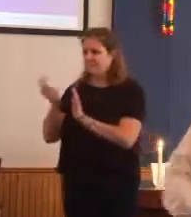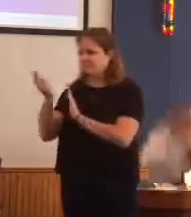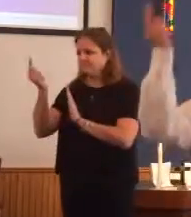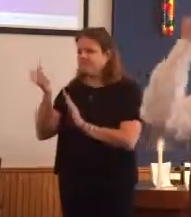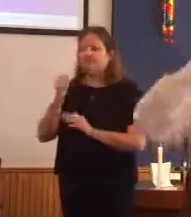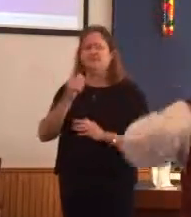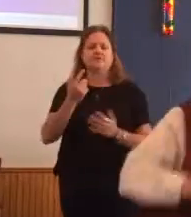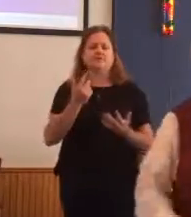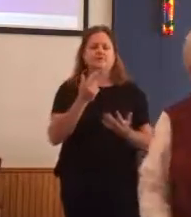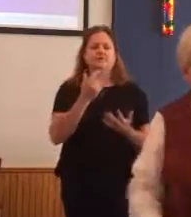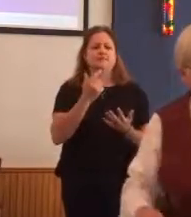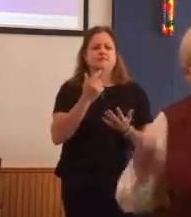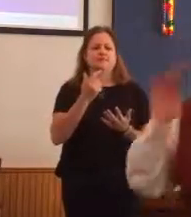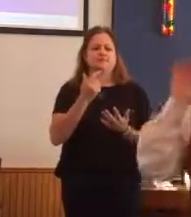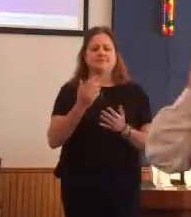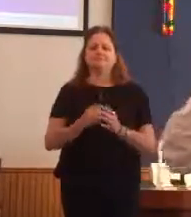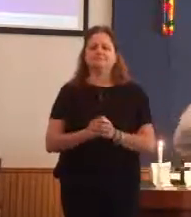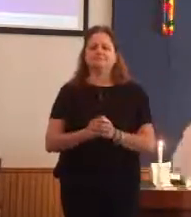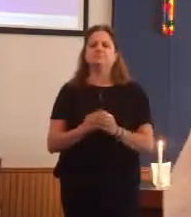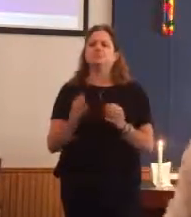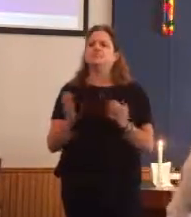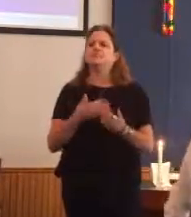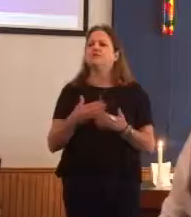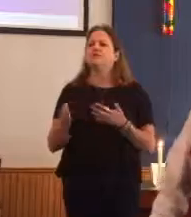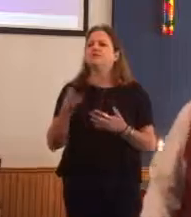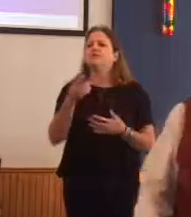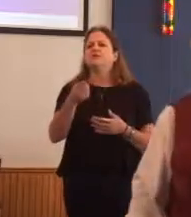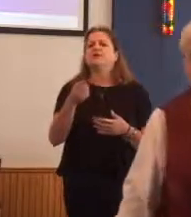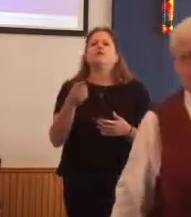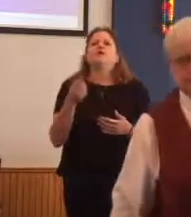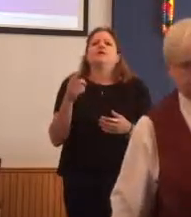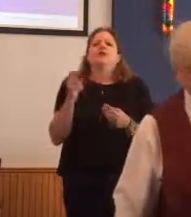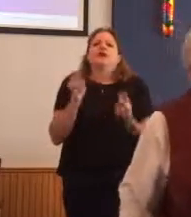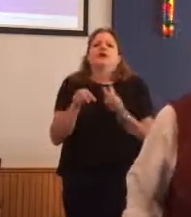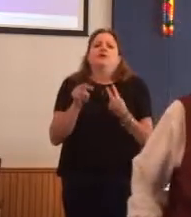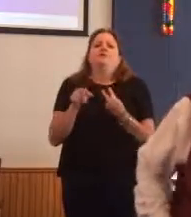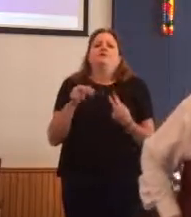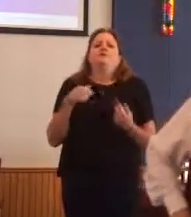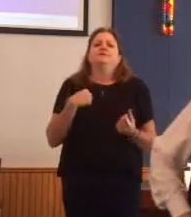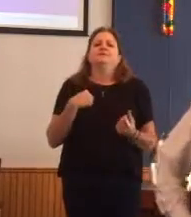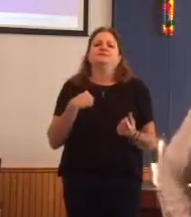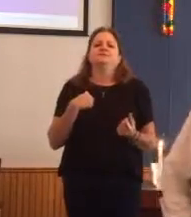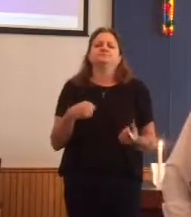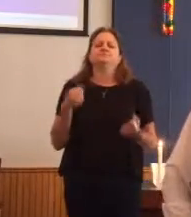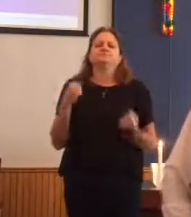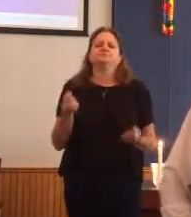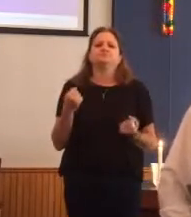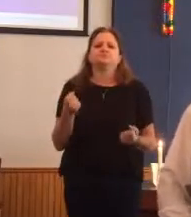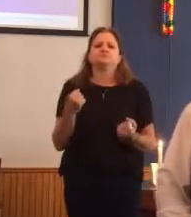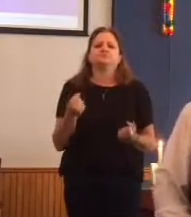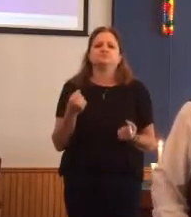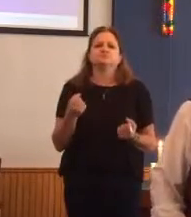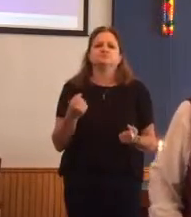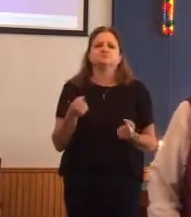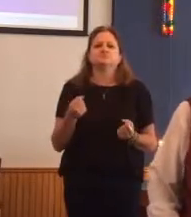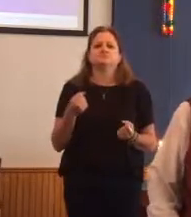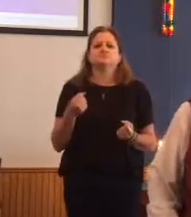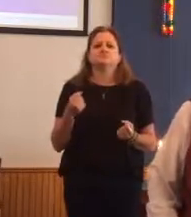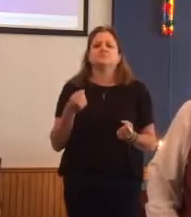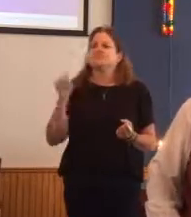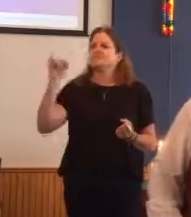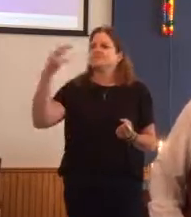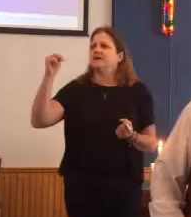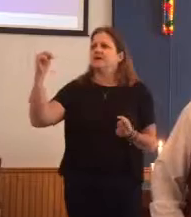is. For instance, if you were driving down the highway, okay, and you've just passed a sign